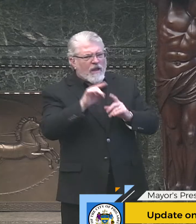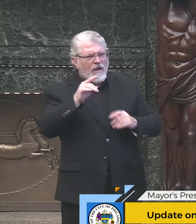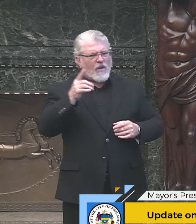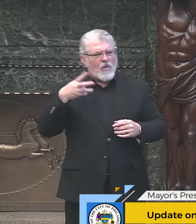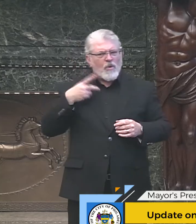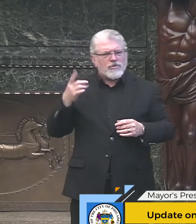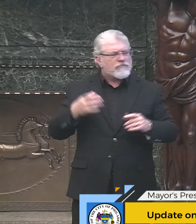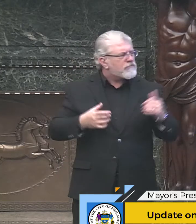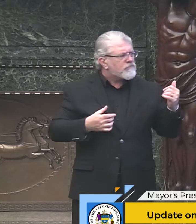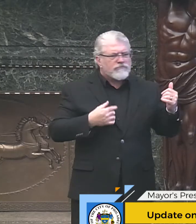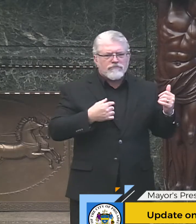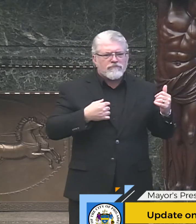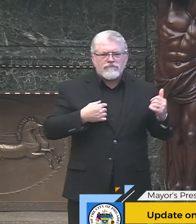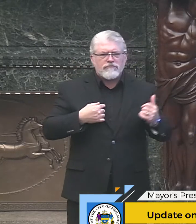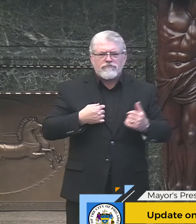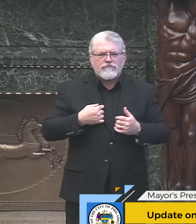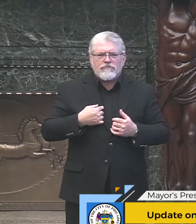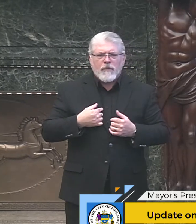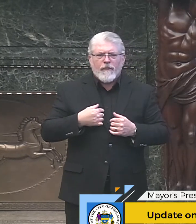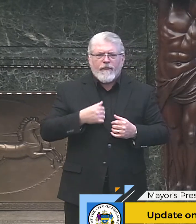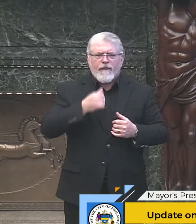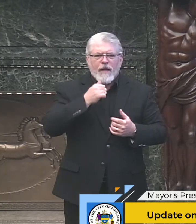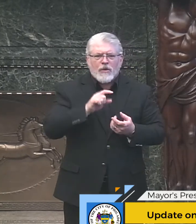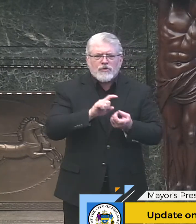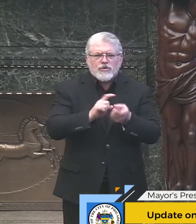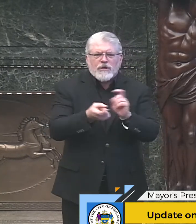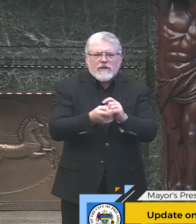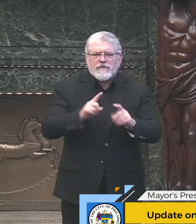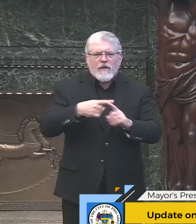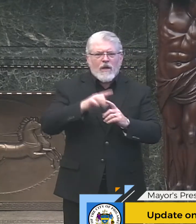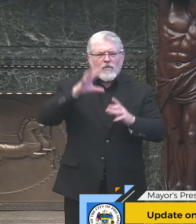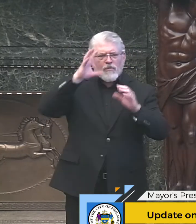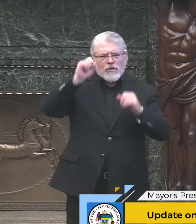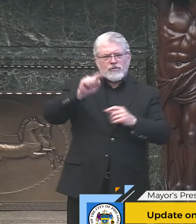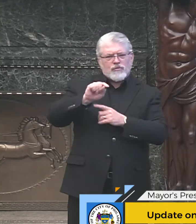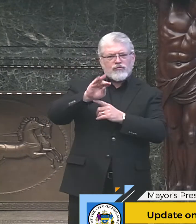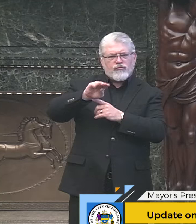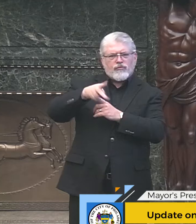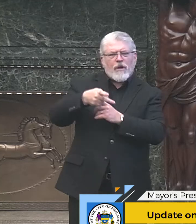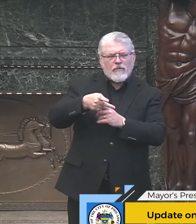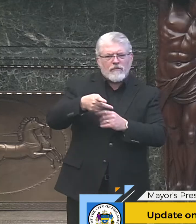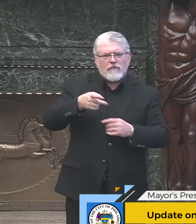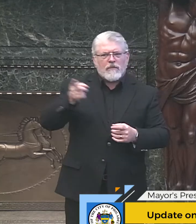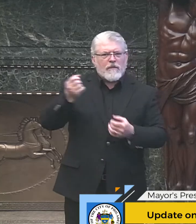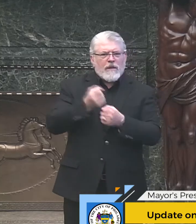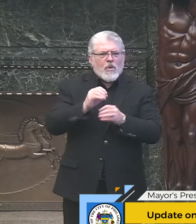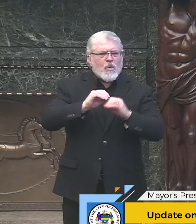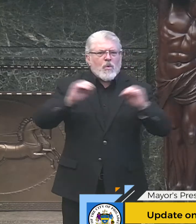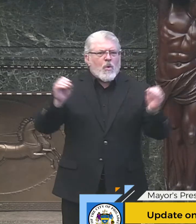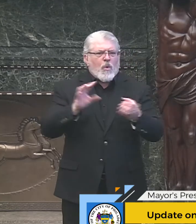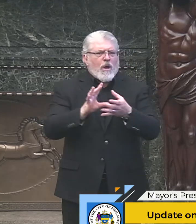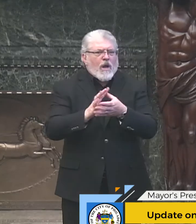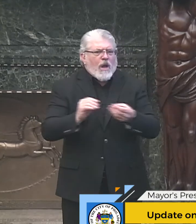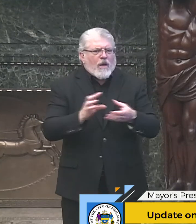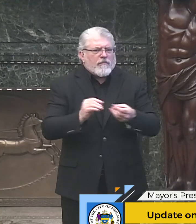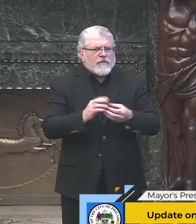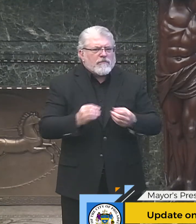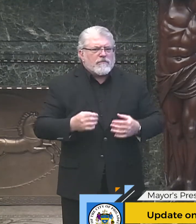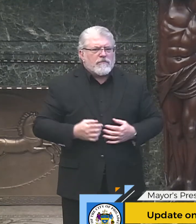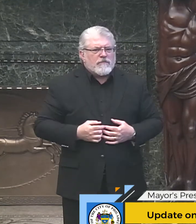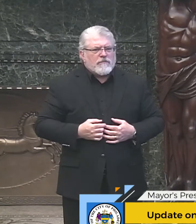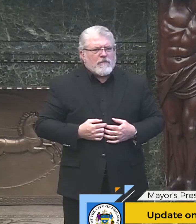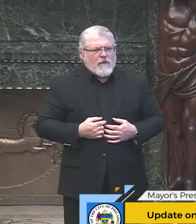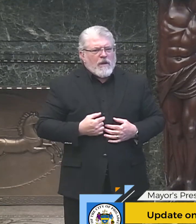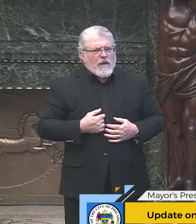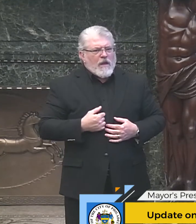I had no comment about him personally, but the response of the federal government has been deficient. I think it's clear it's been deficient, and that's why cities